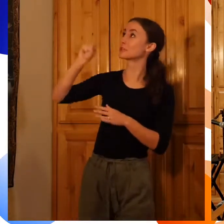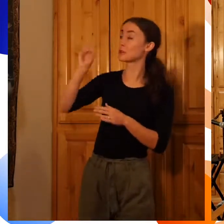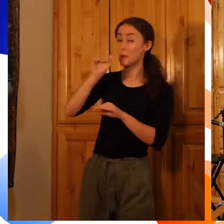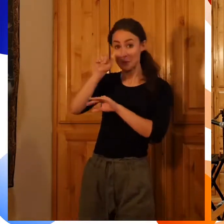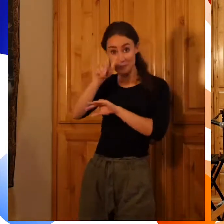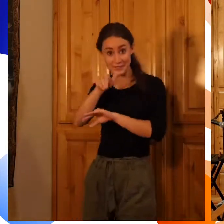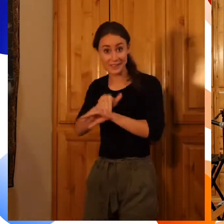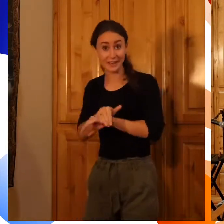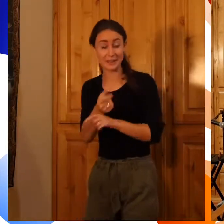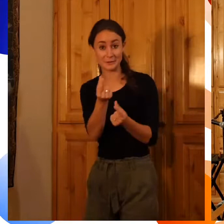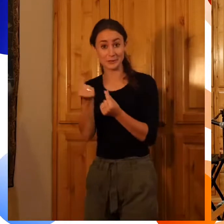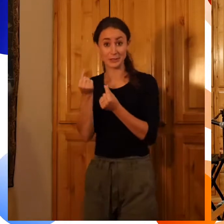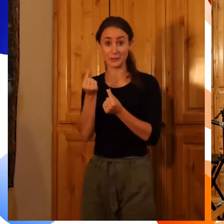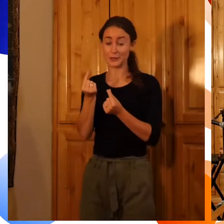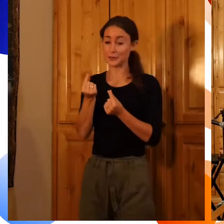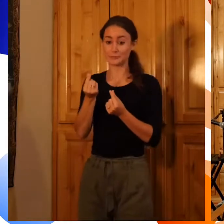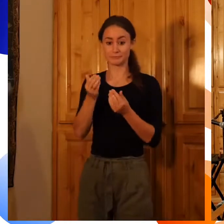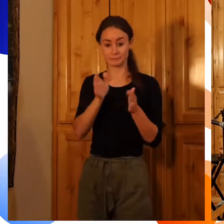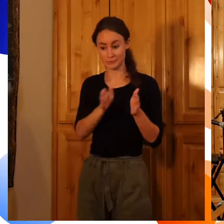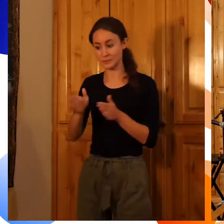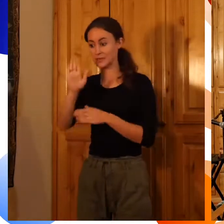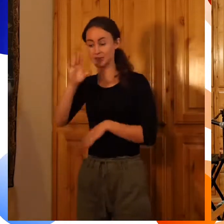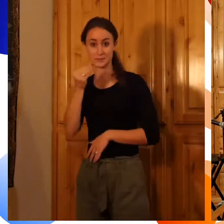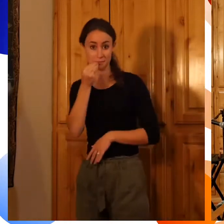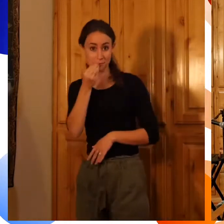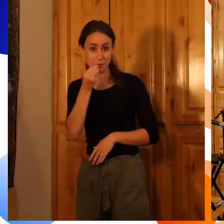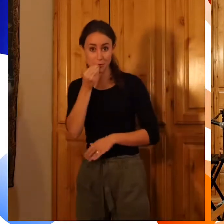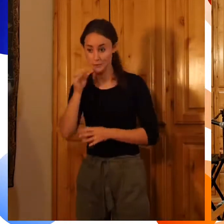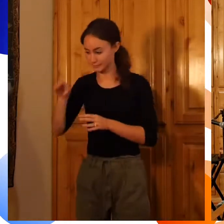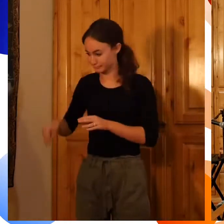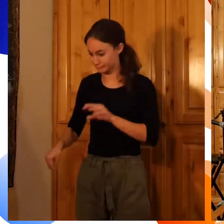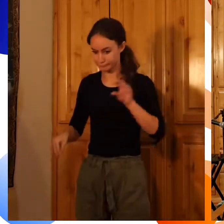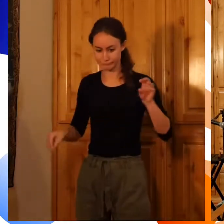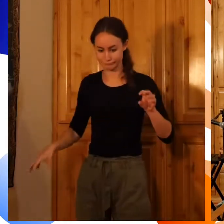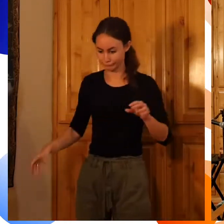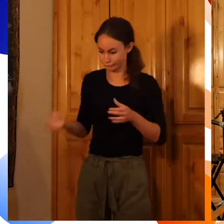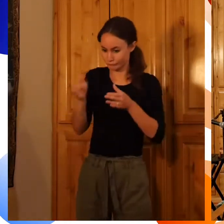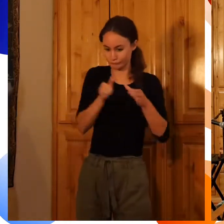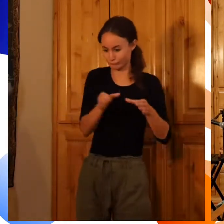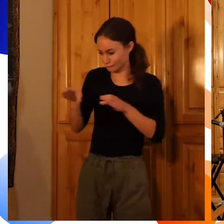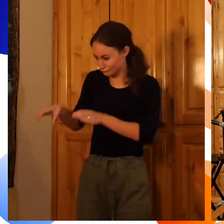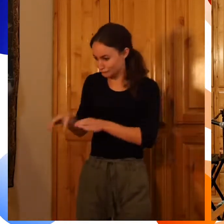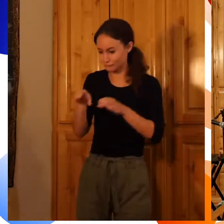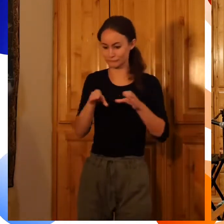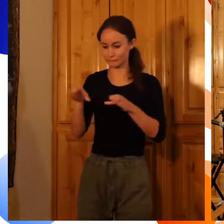as was his wont in those days, for he dearly loved music.